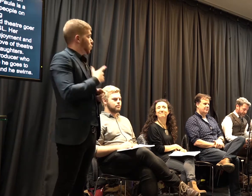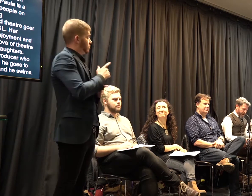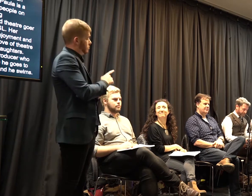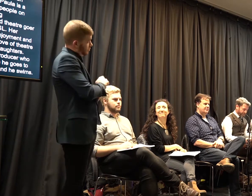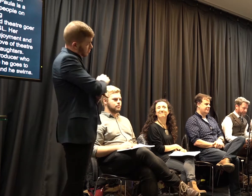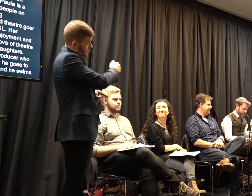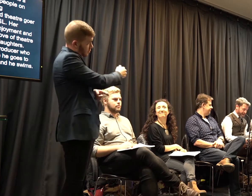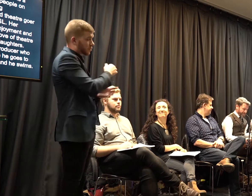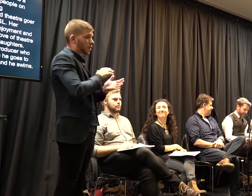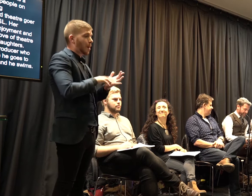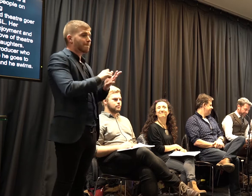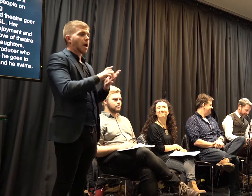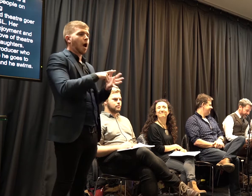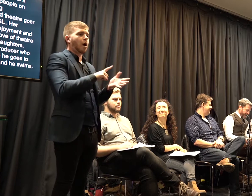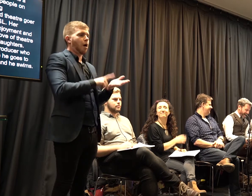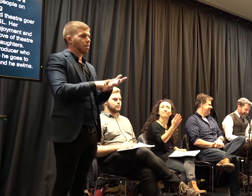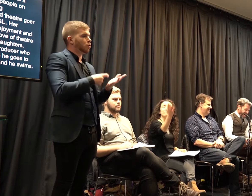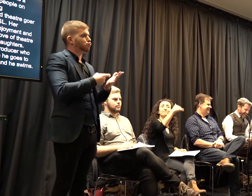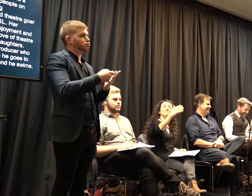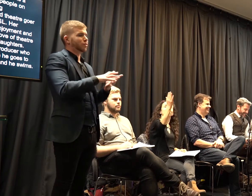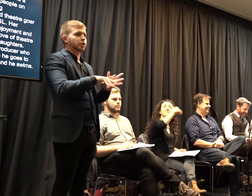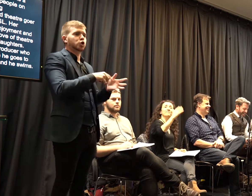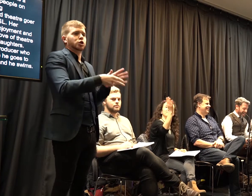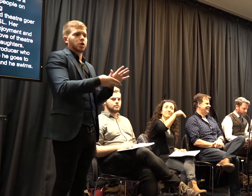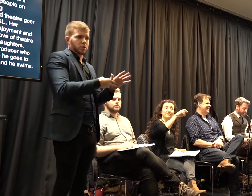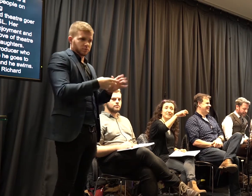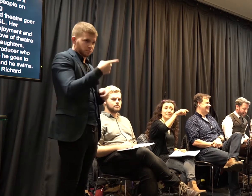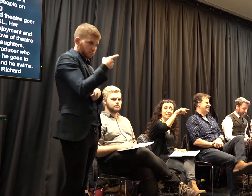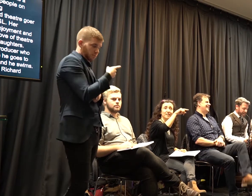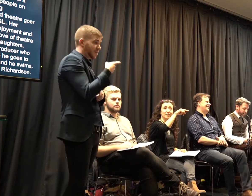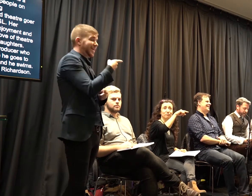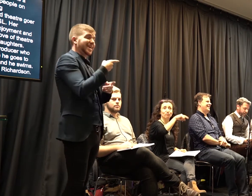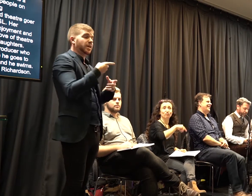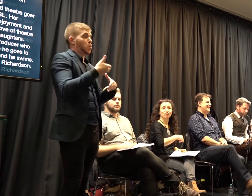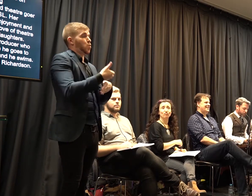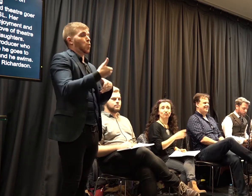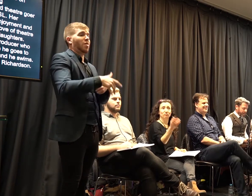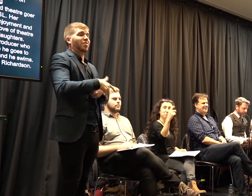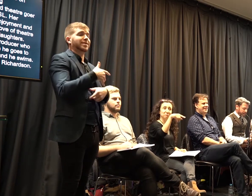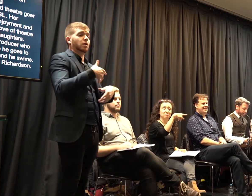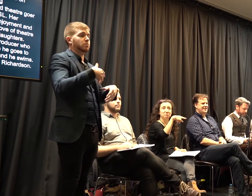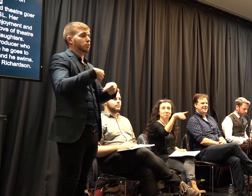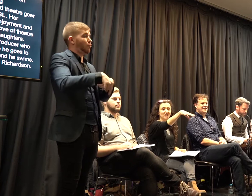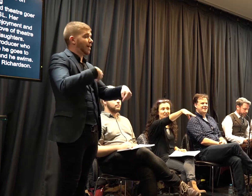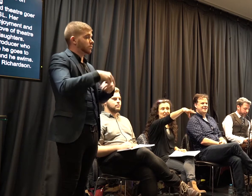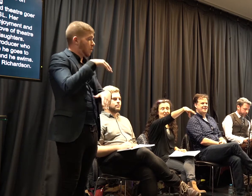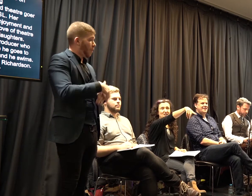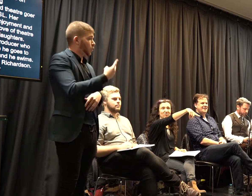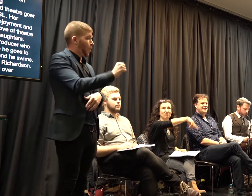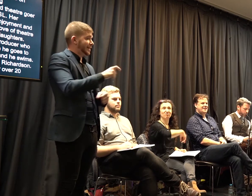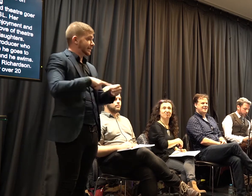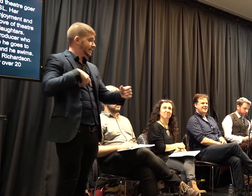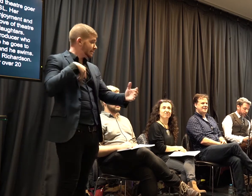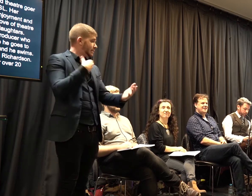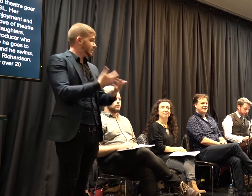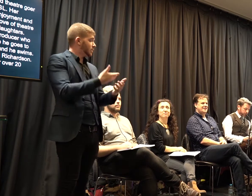right, my left, we do have Michael Richardson. Michael has worked as a theatre director for over 20 years, with a particular